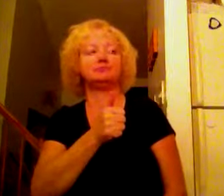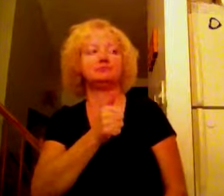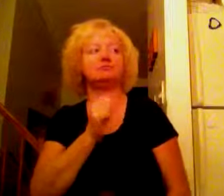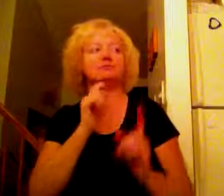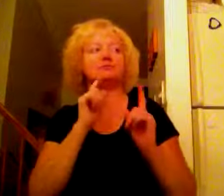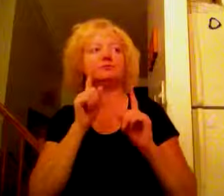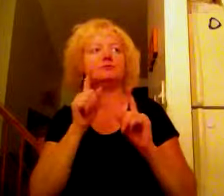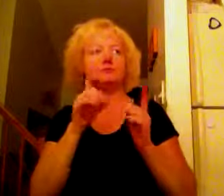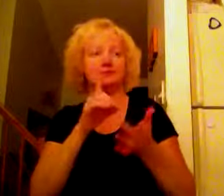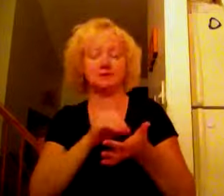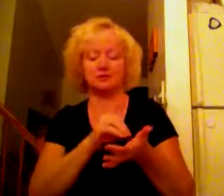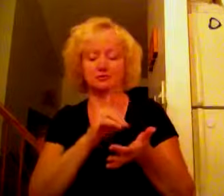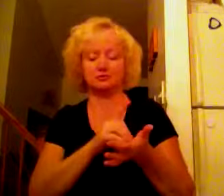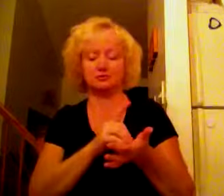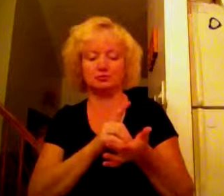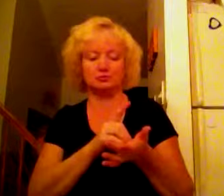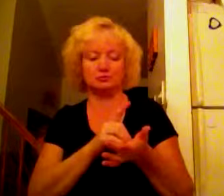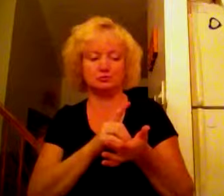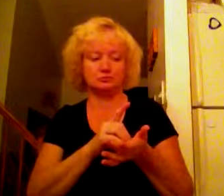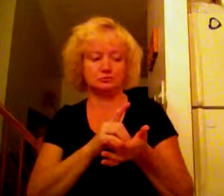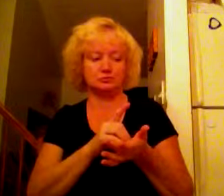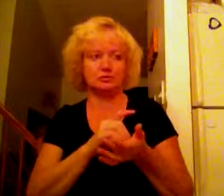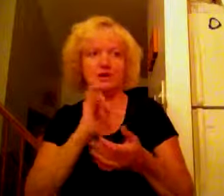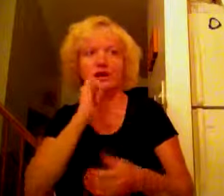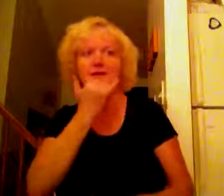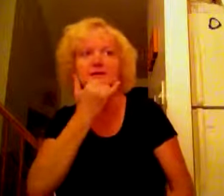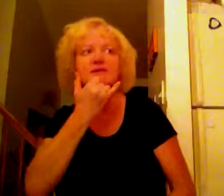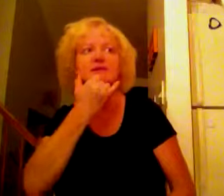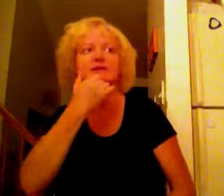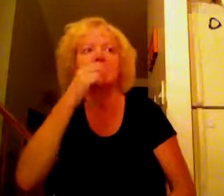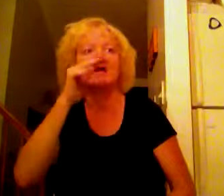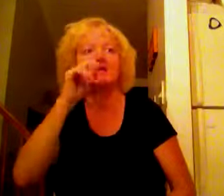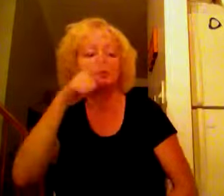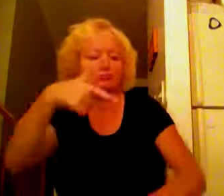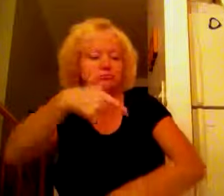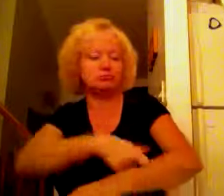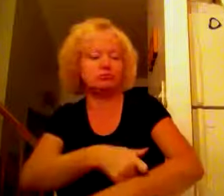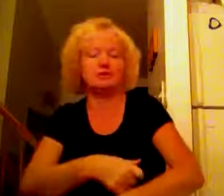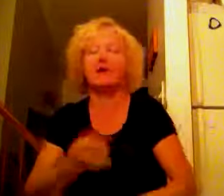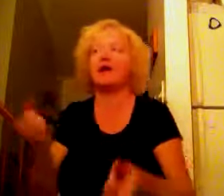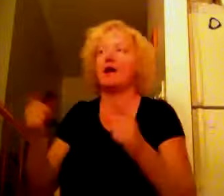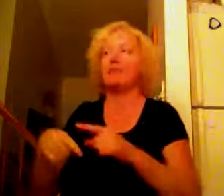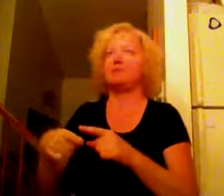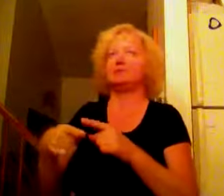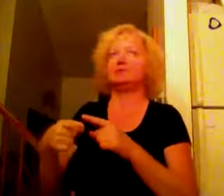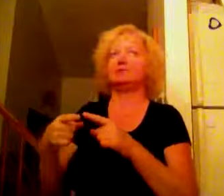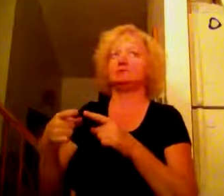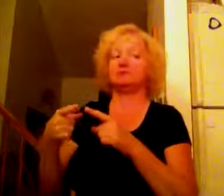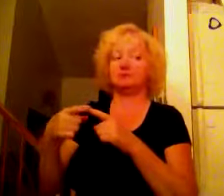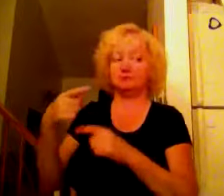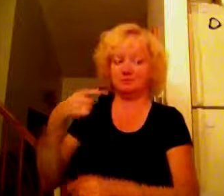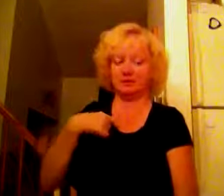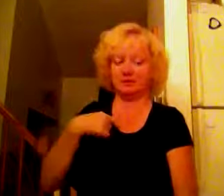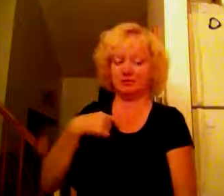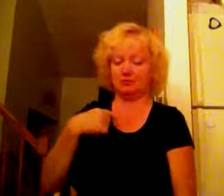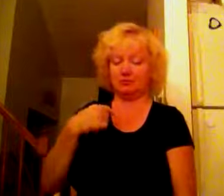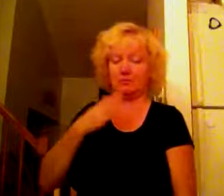trauma was stuck with the needle. I know of 2 sharps containers in my whole area,